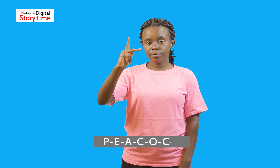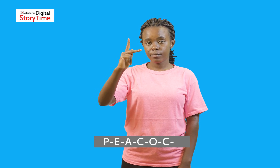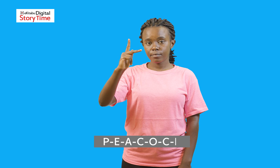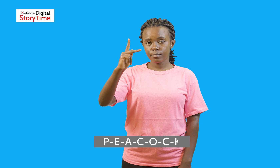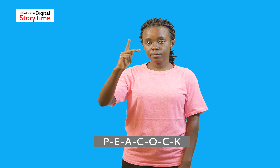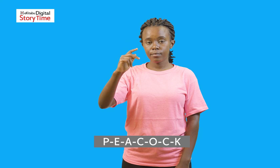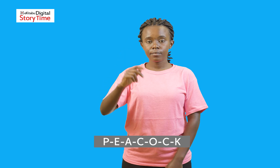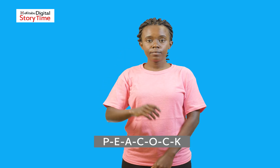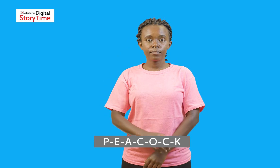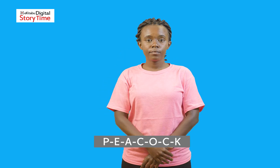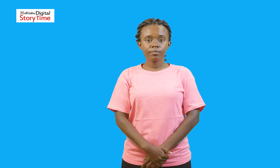P-E-A-C-O-C-K.